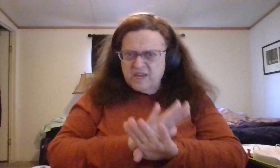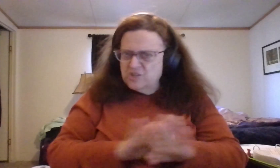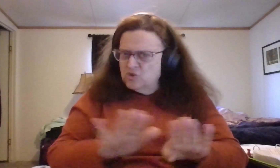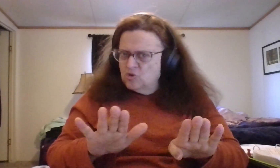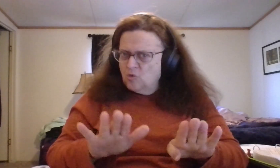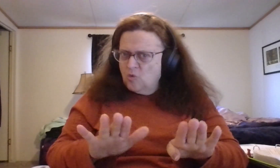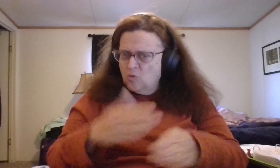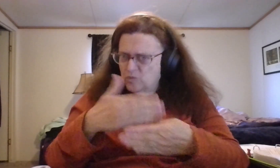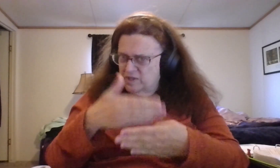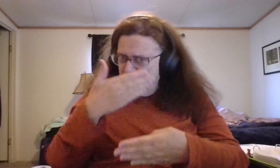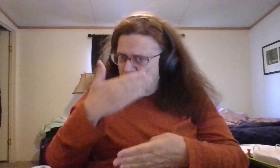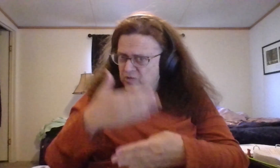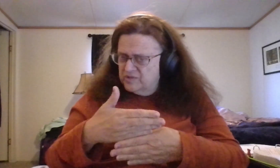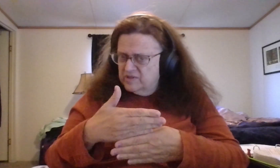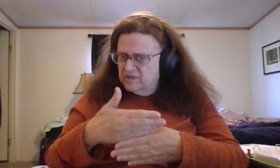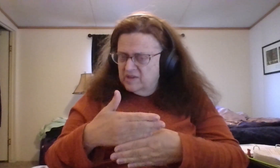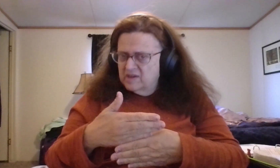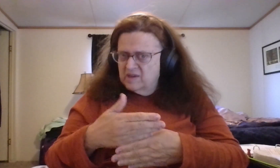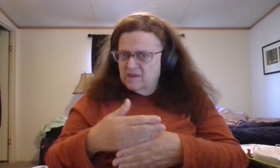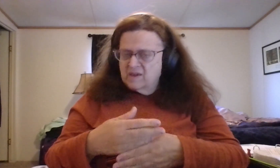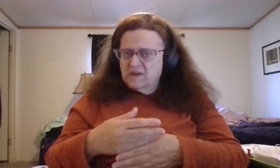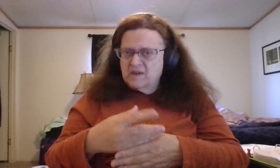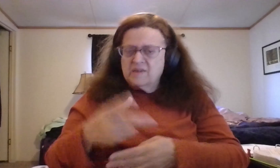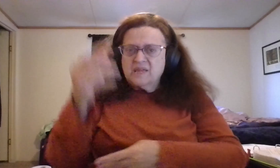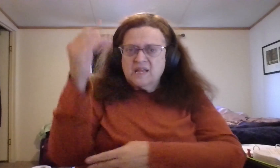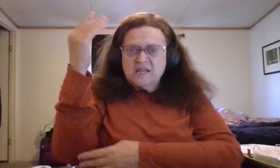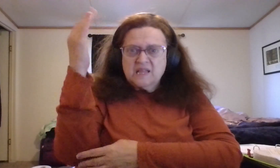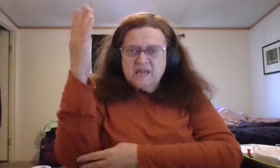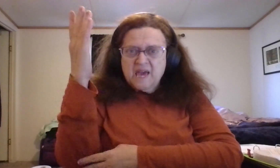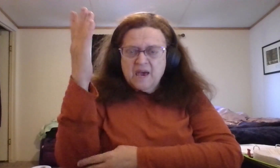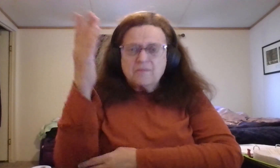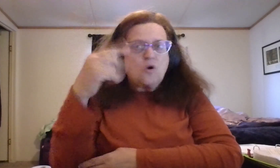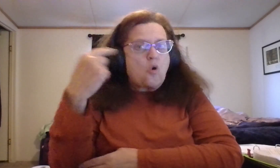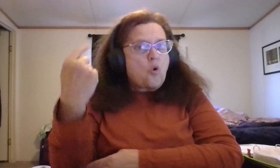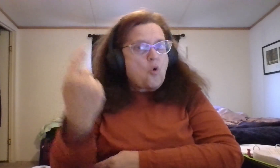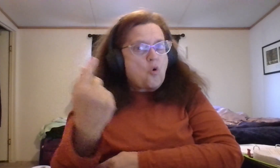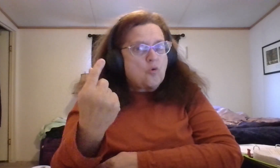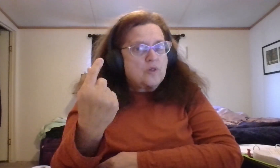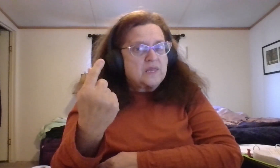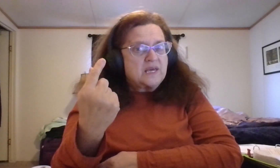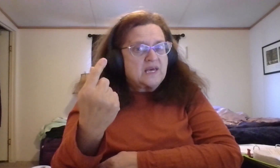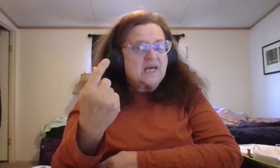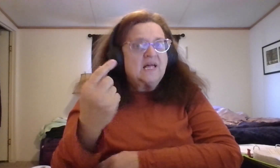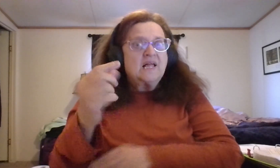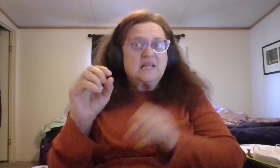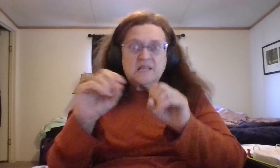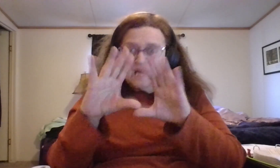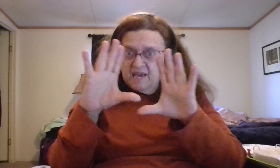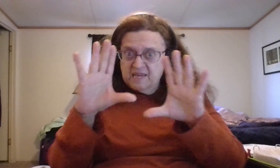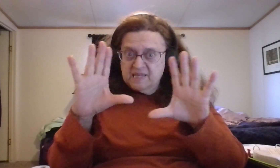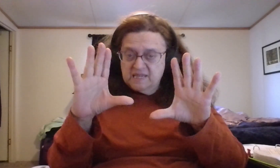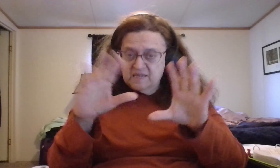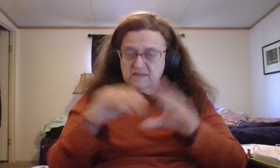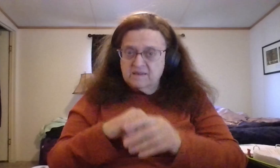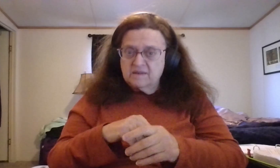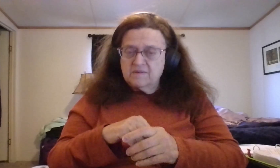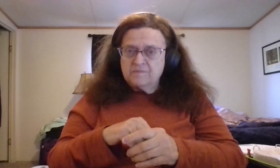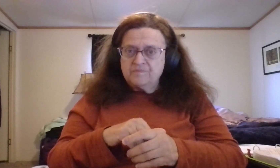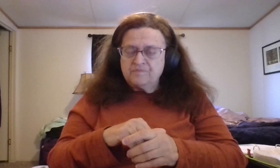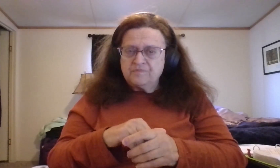windows. The lampstand was the only source of light. The priest's